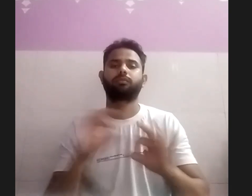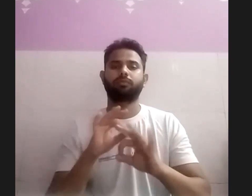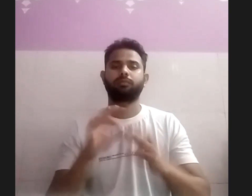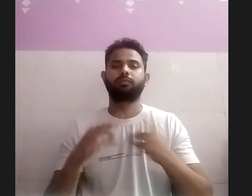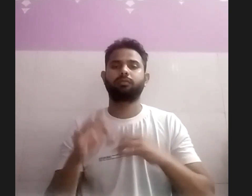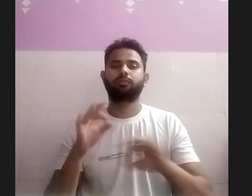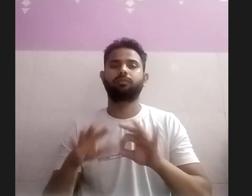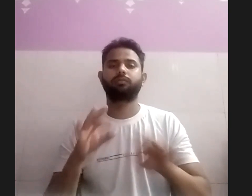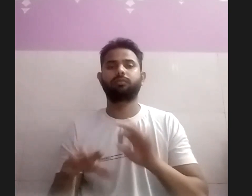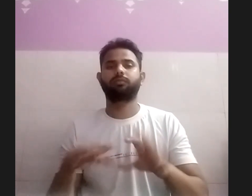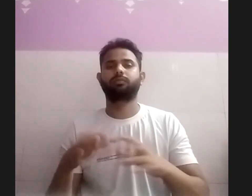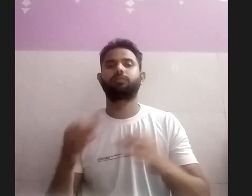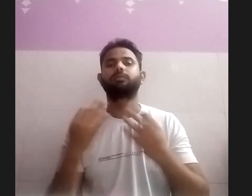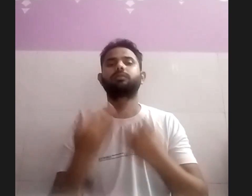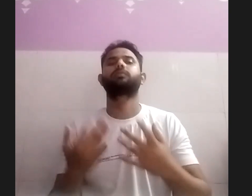your